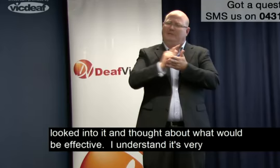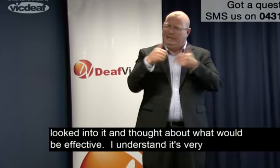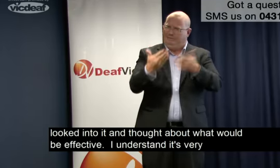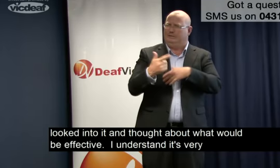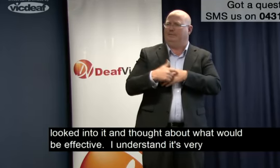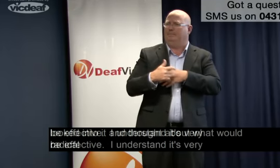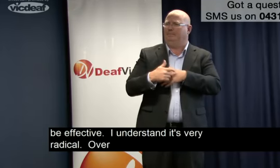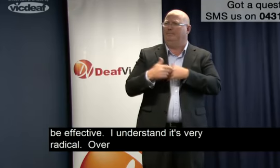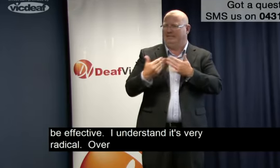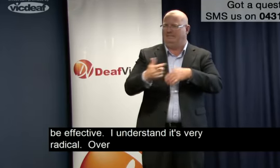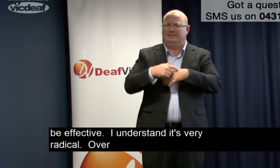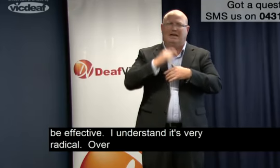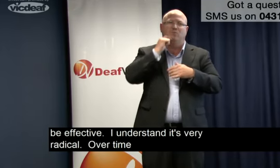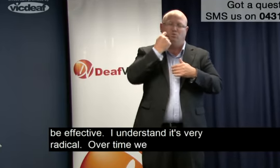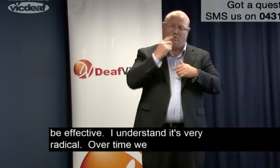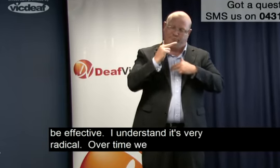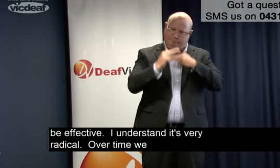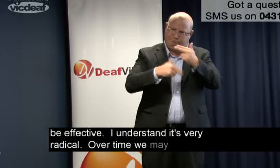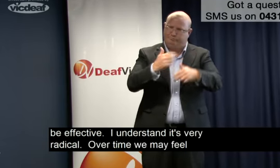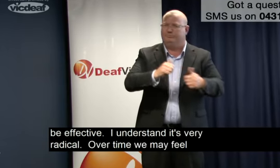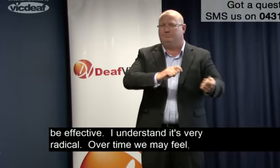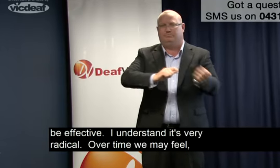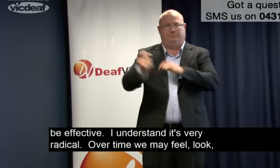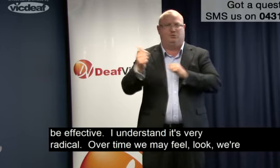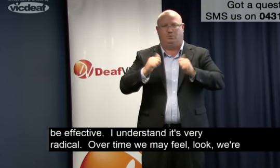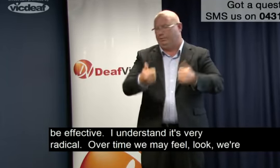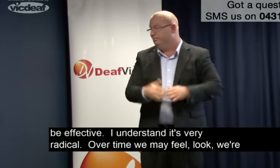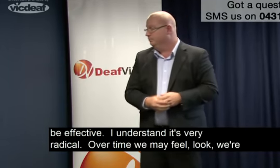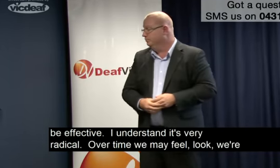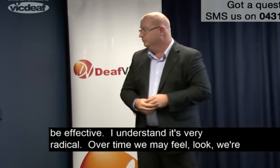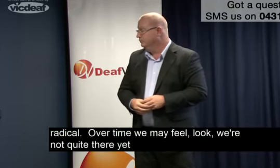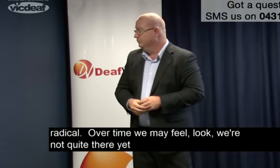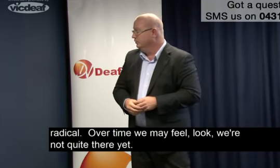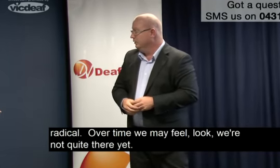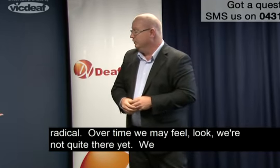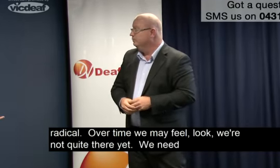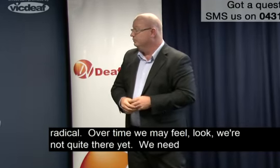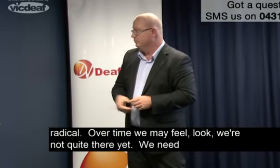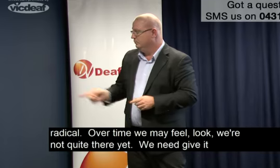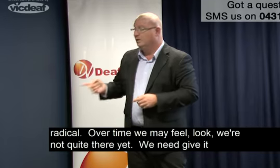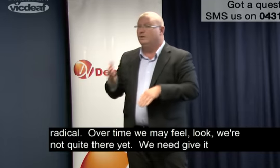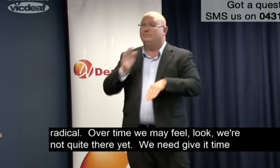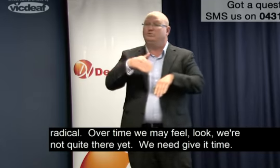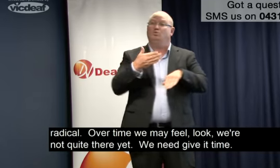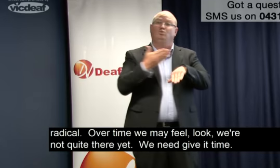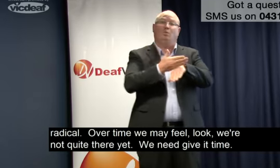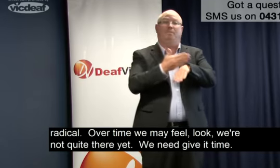quite there yet, but we need to give it time. And then over time, hopefully we can develop a process and there'll be a positive transition.